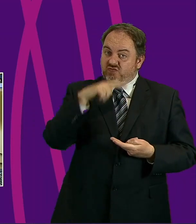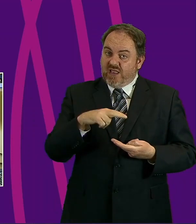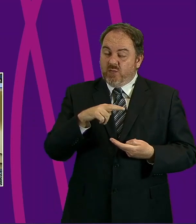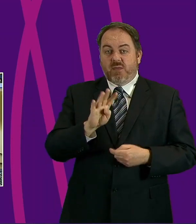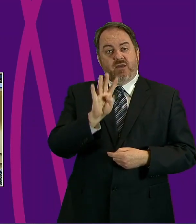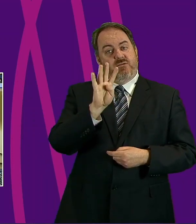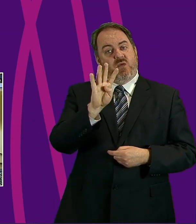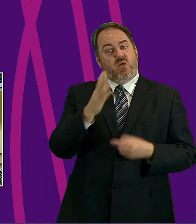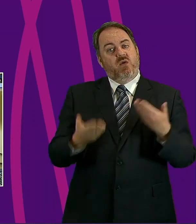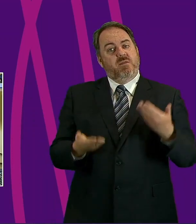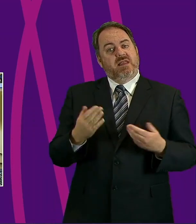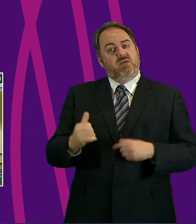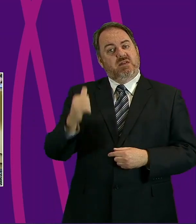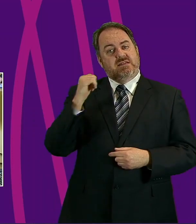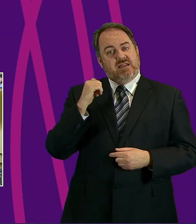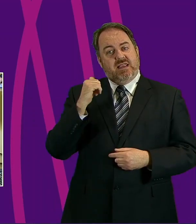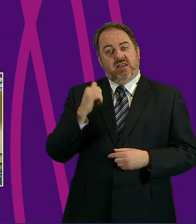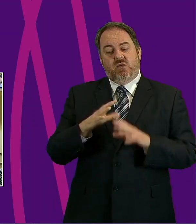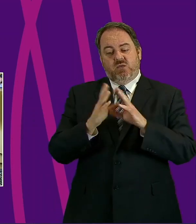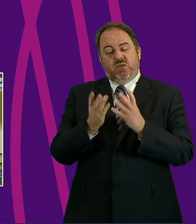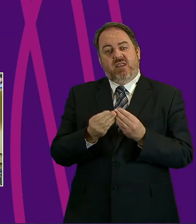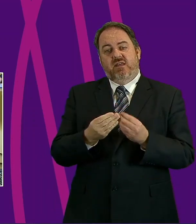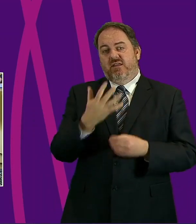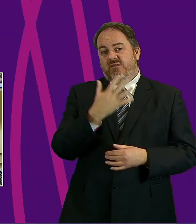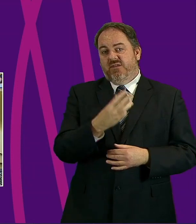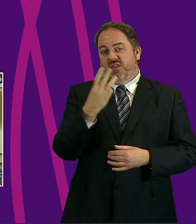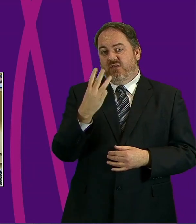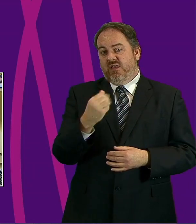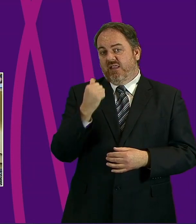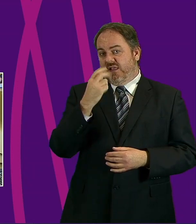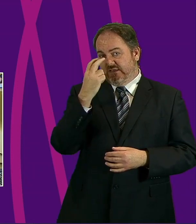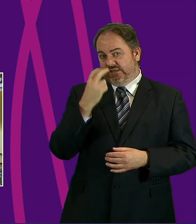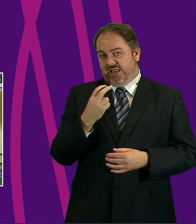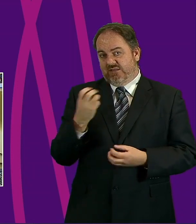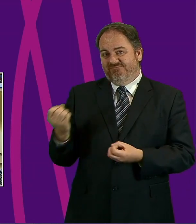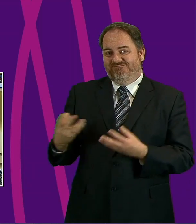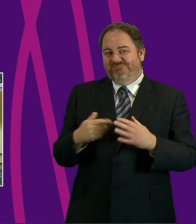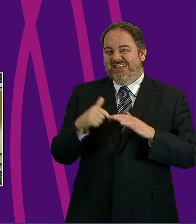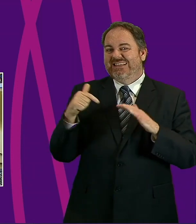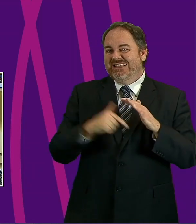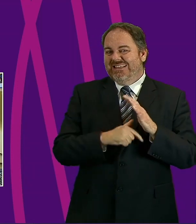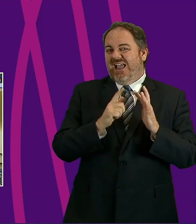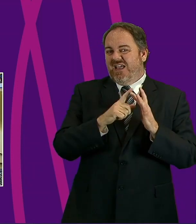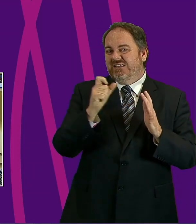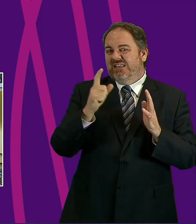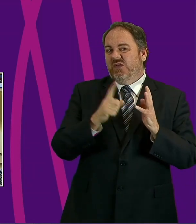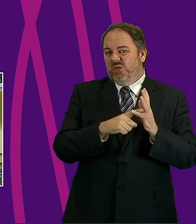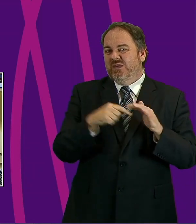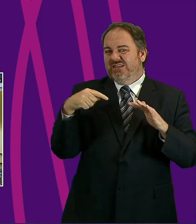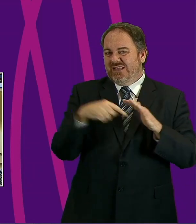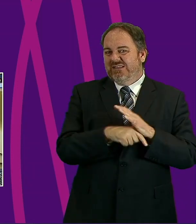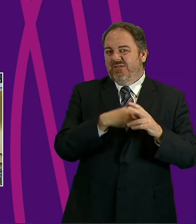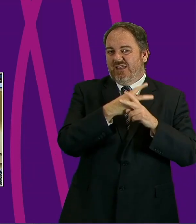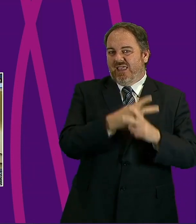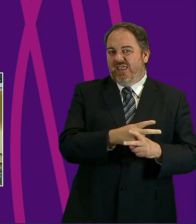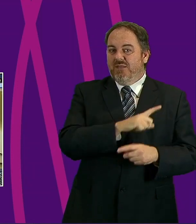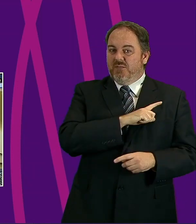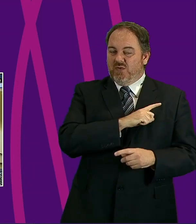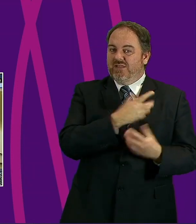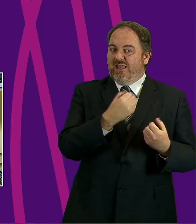yesterday. And a total of 53 people as of last night were in intensive care with confirmed or suspected COVID-19, which